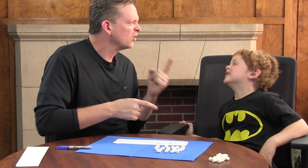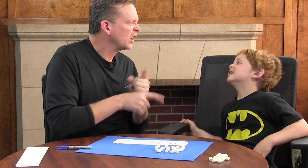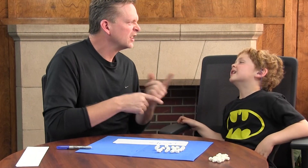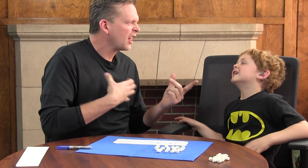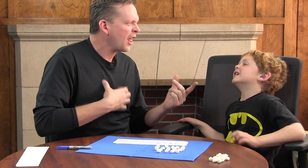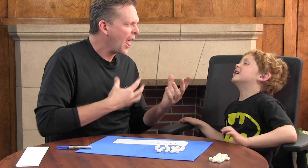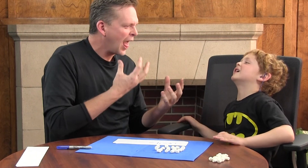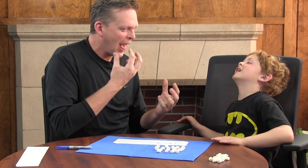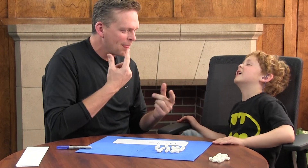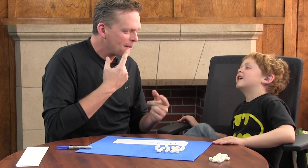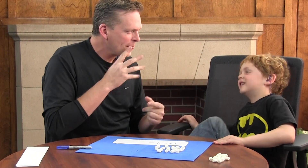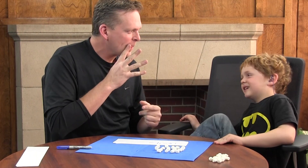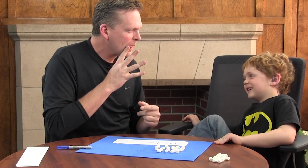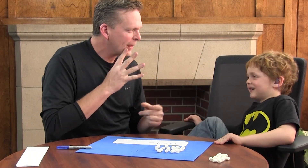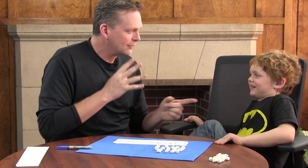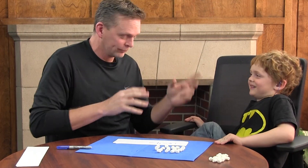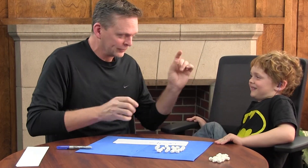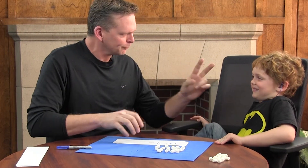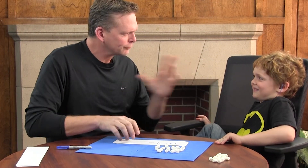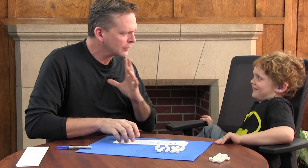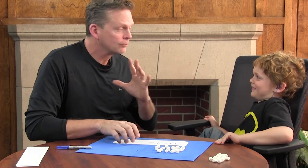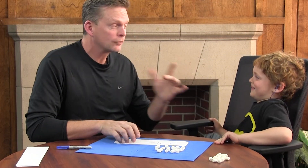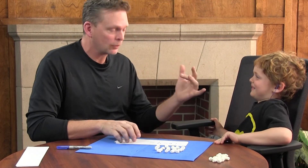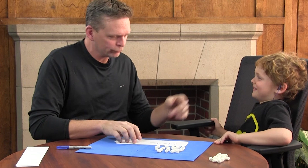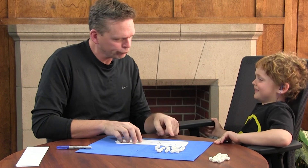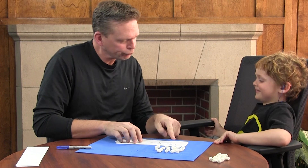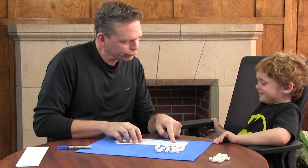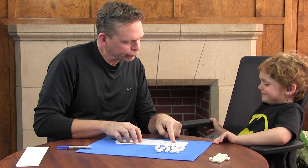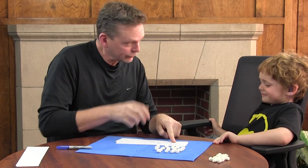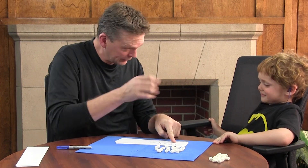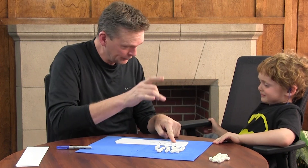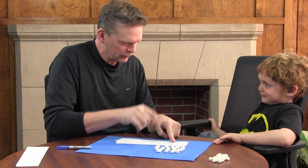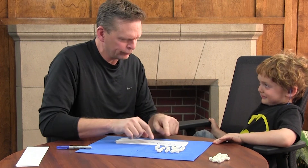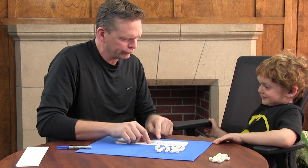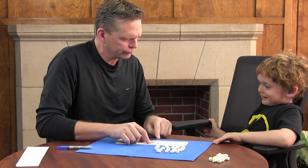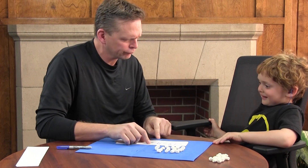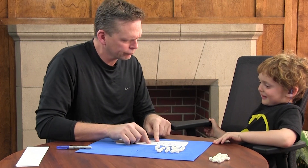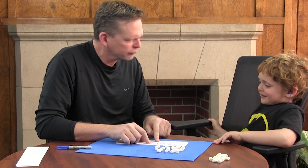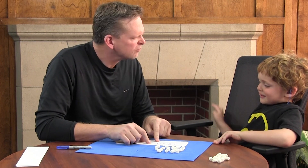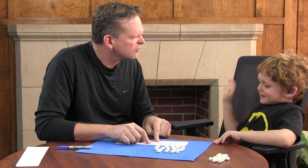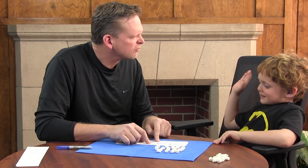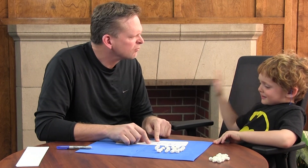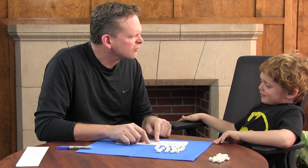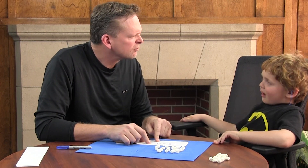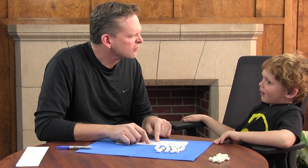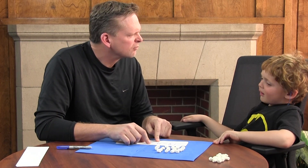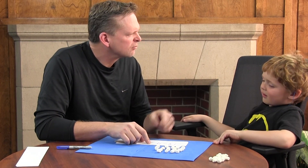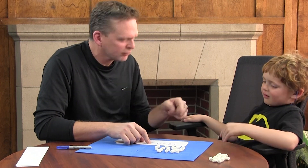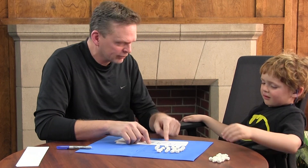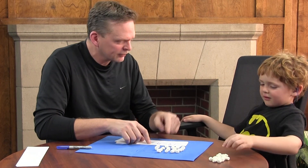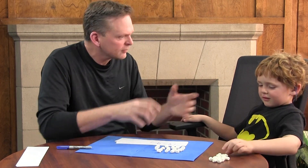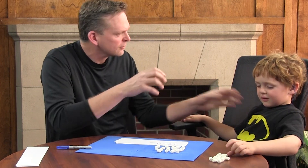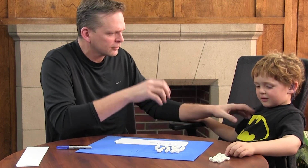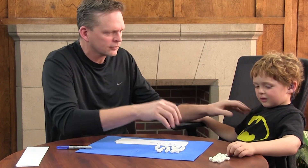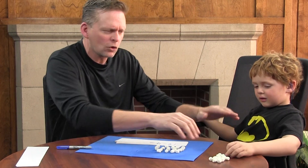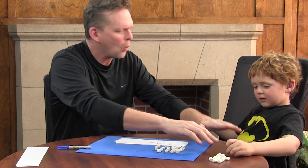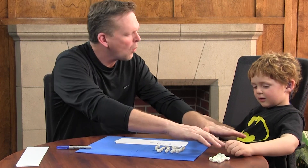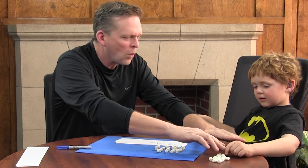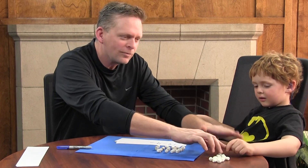You're hungry, right? Ready for a marshmallow? Okay, look at this. No, no,